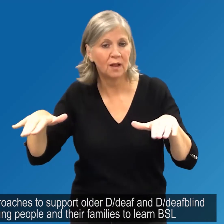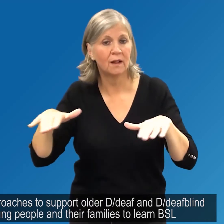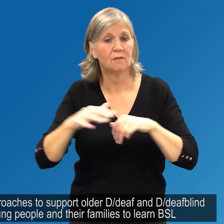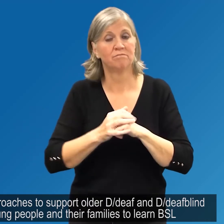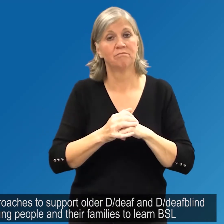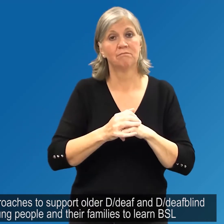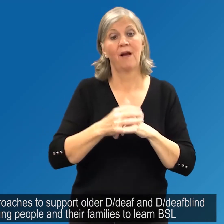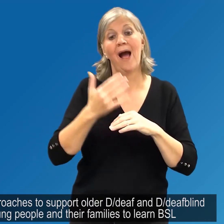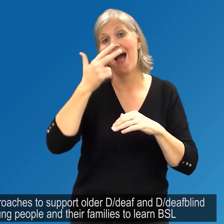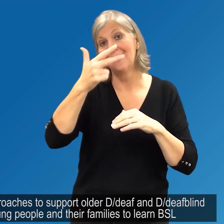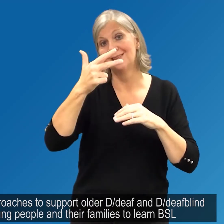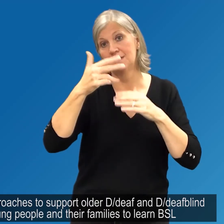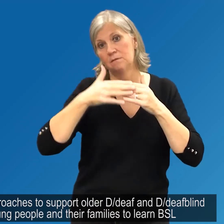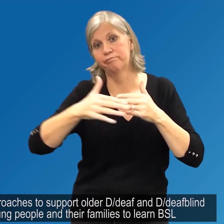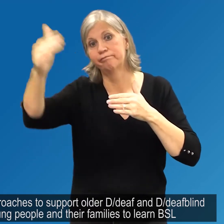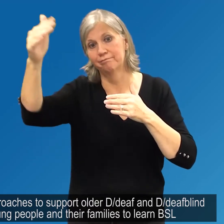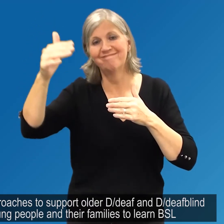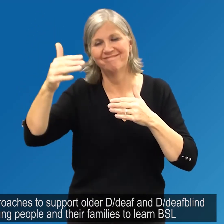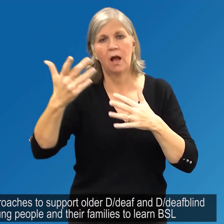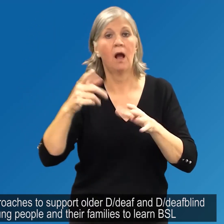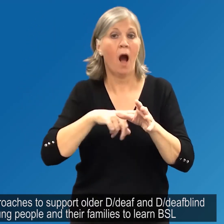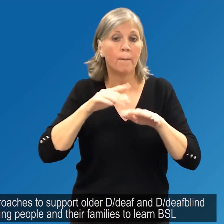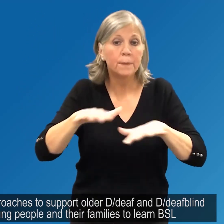and their families, to learn BSL.